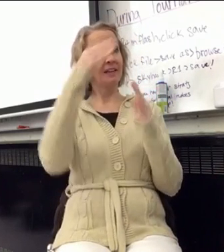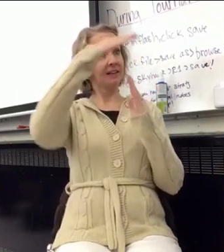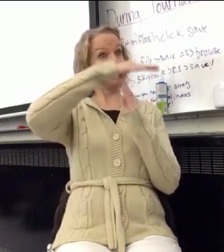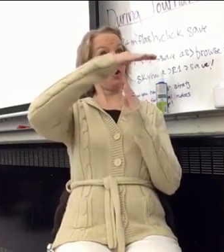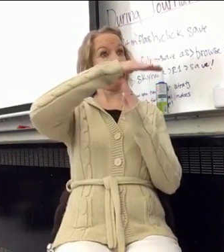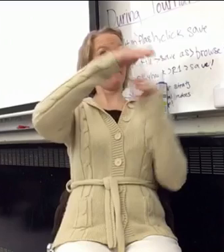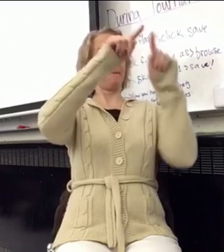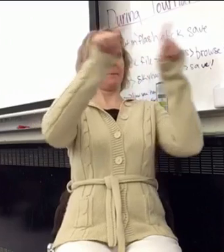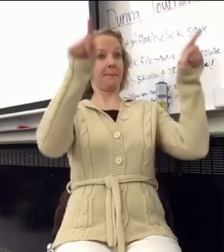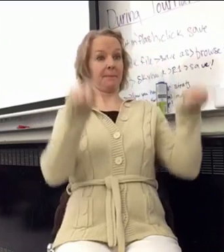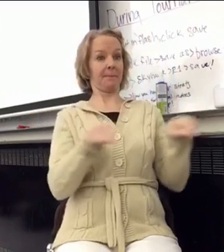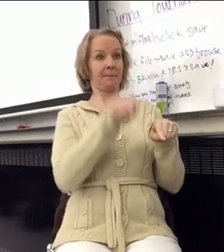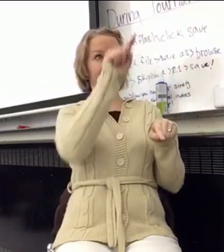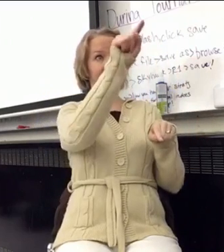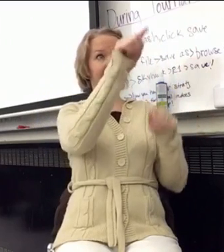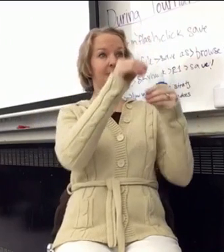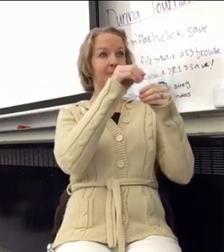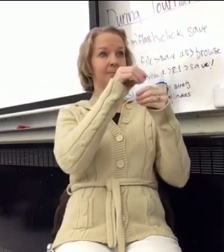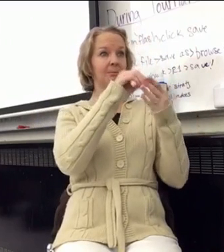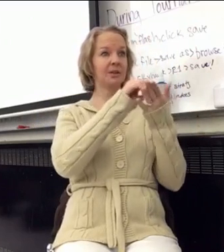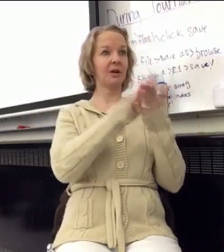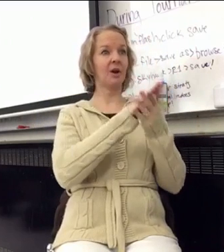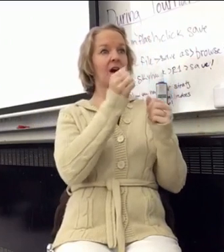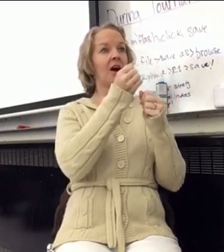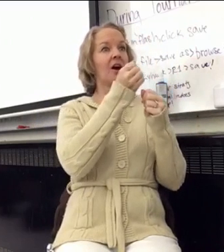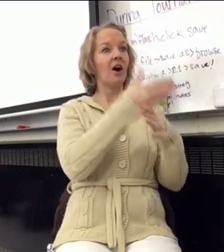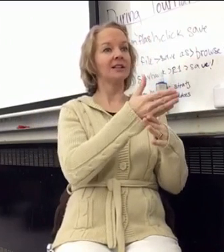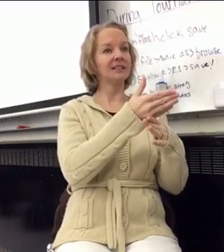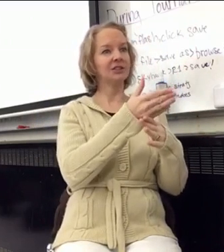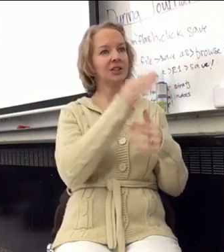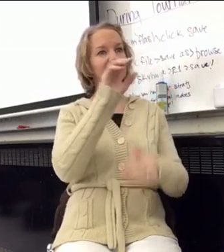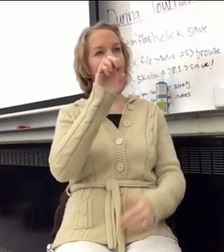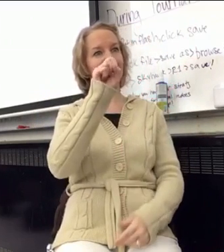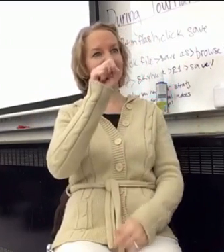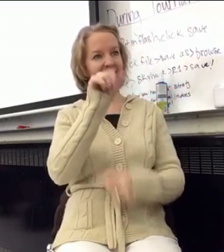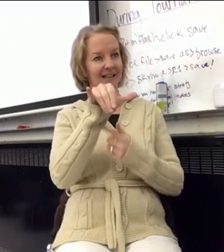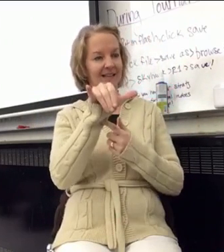of this, causation essay.